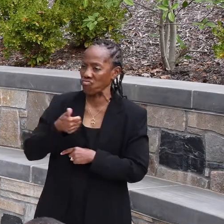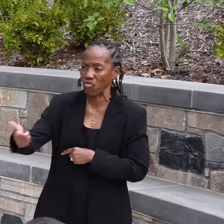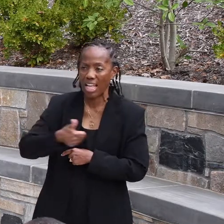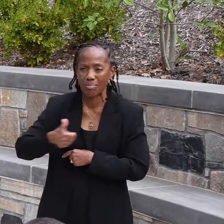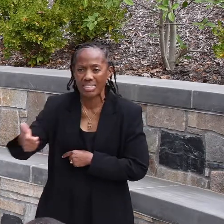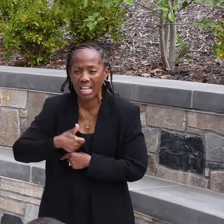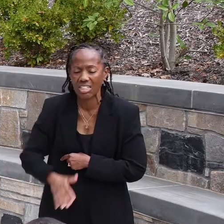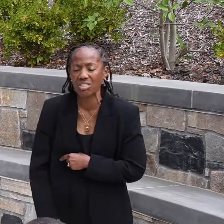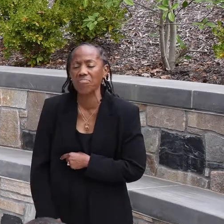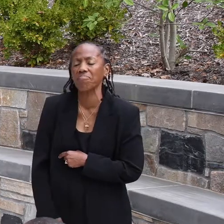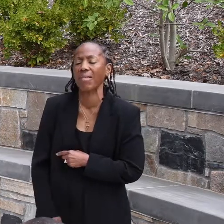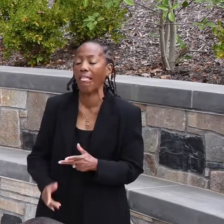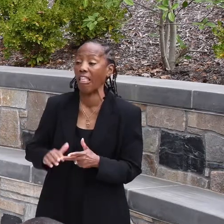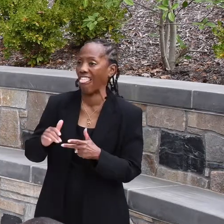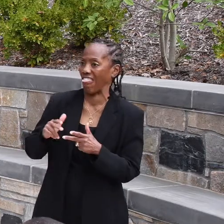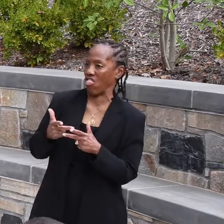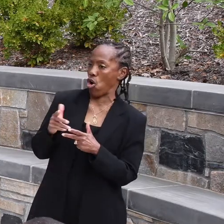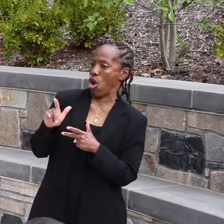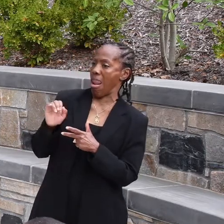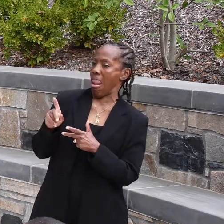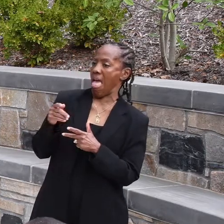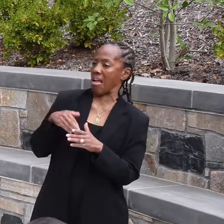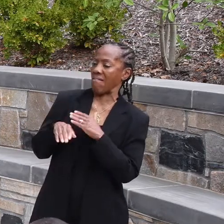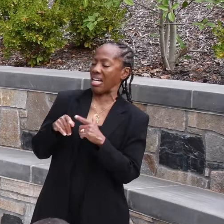transportation, and a lack of